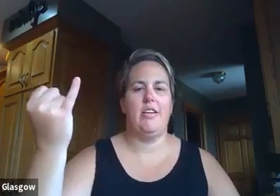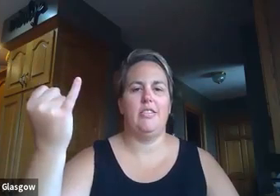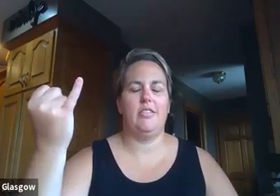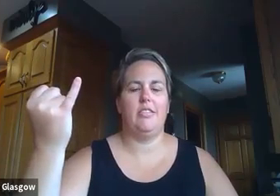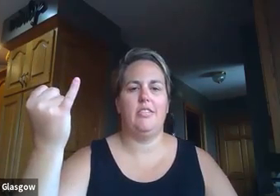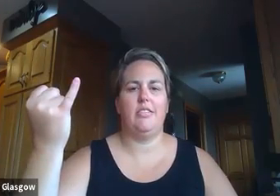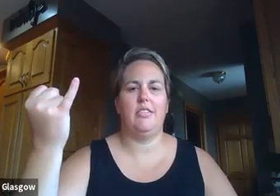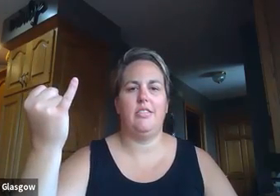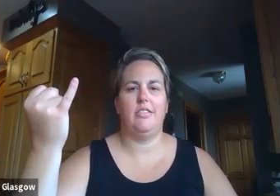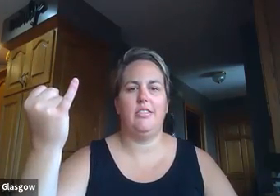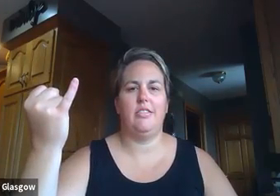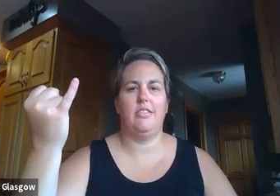J,